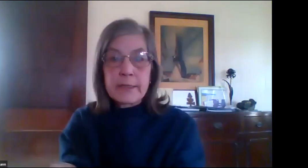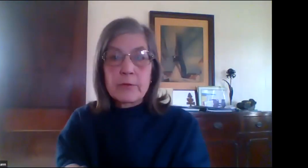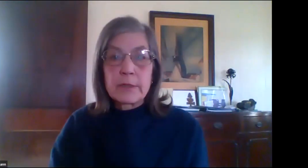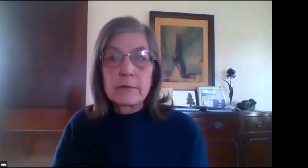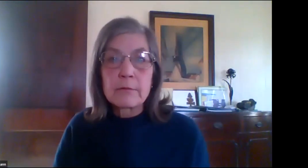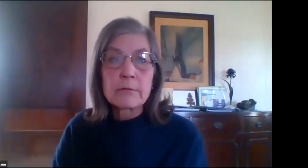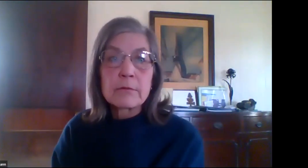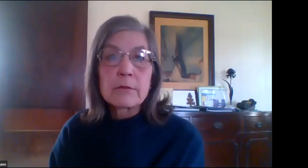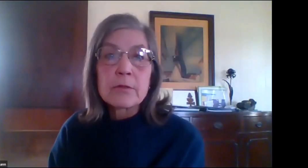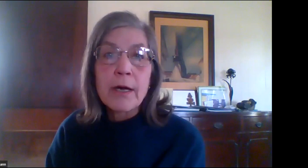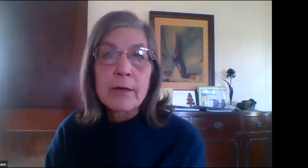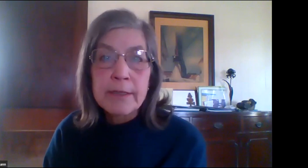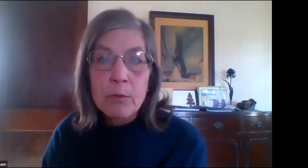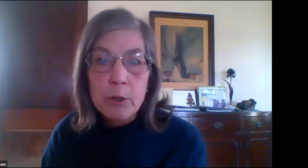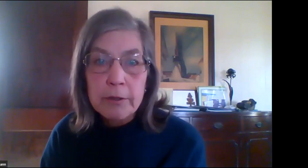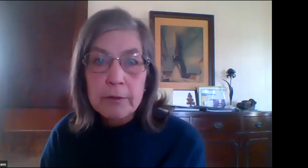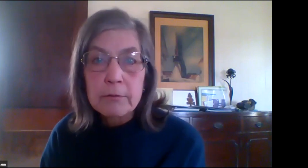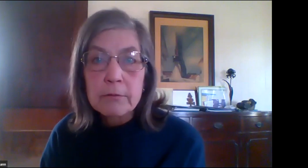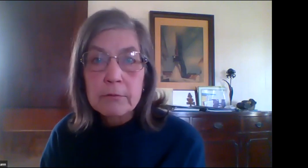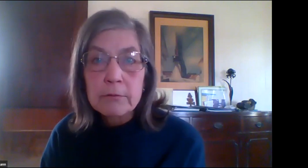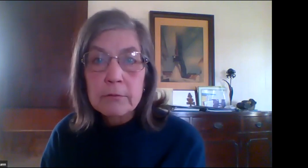screen. So Mhm. how does that work?